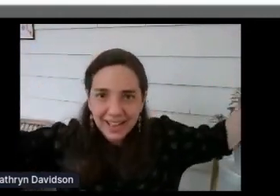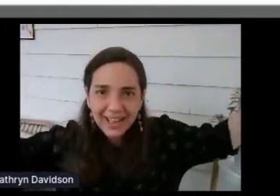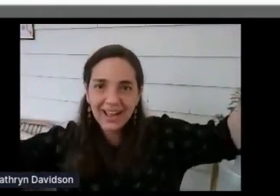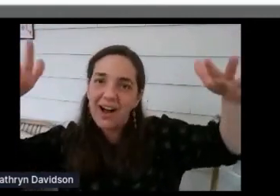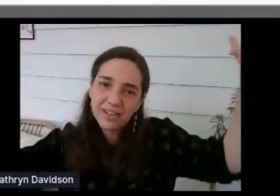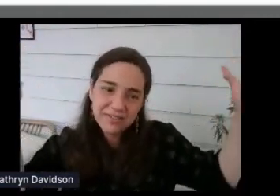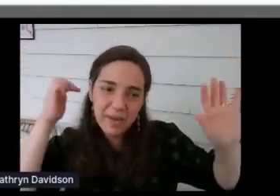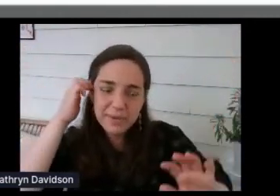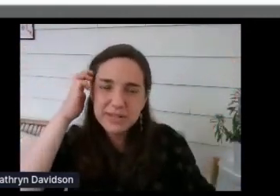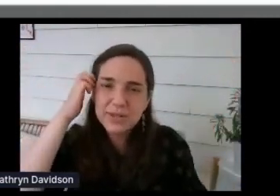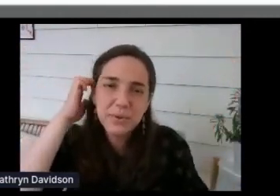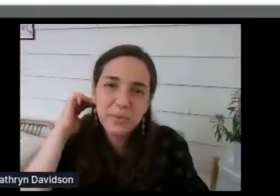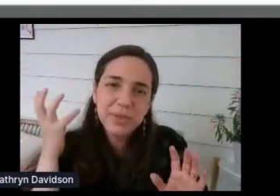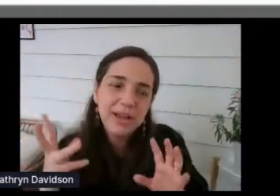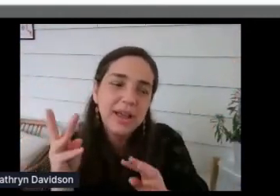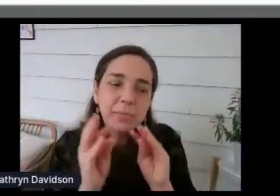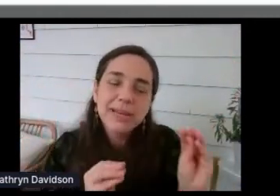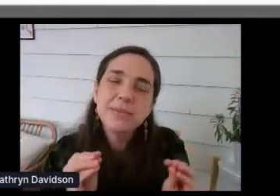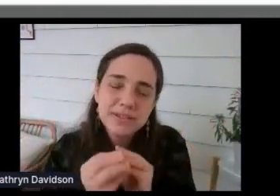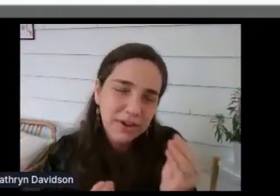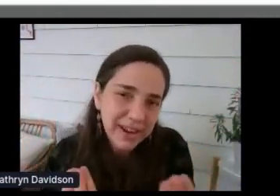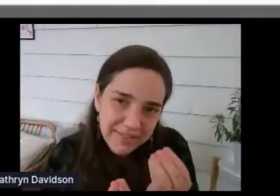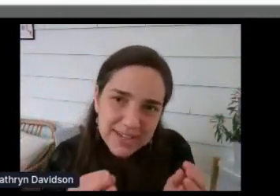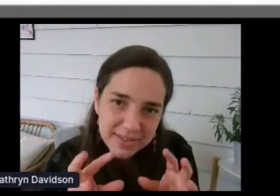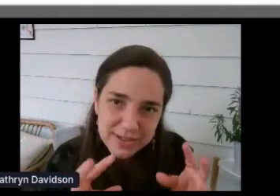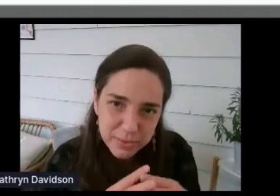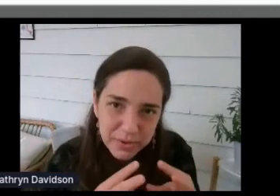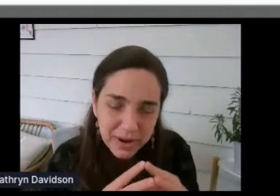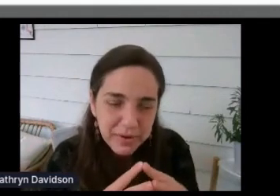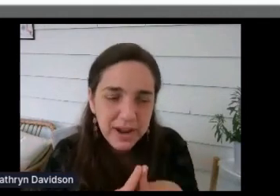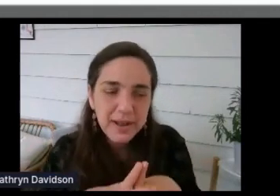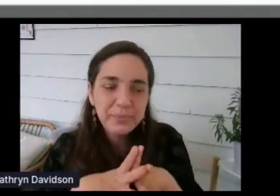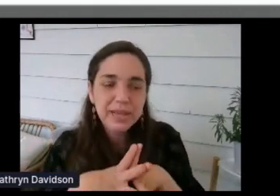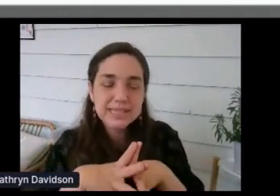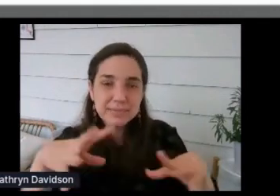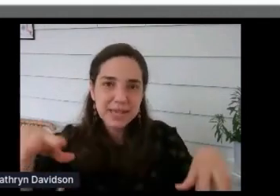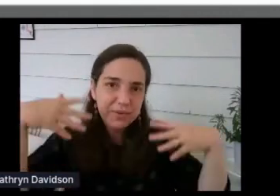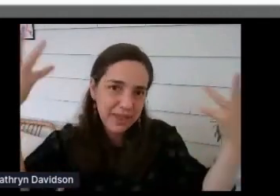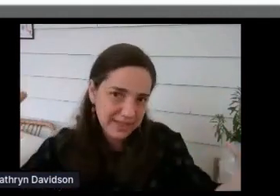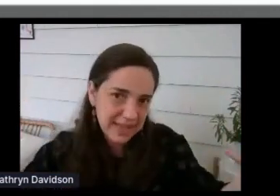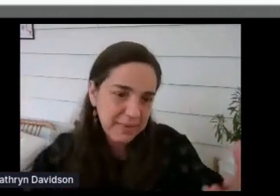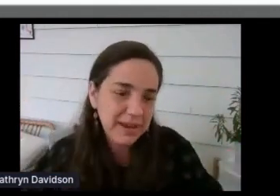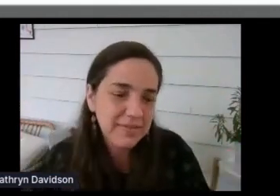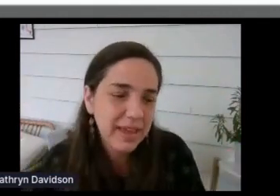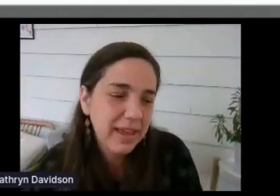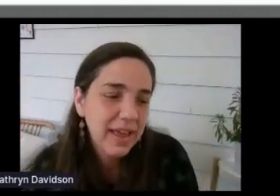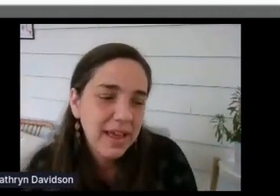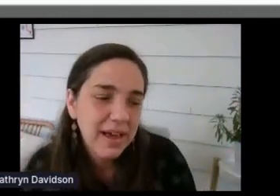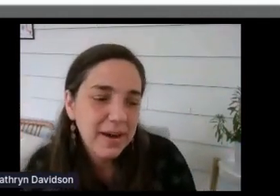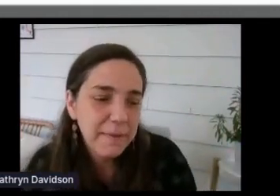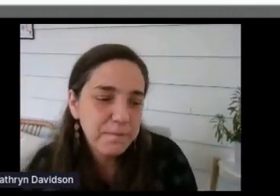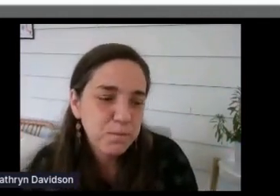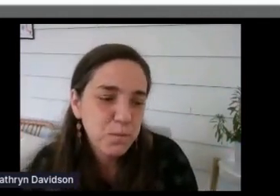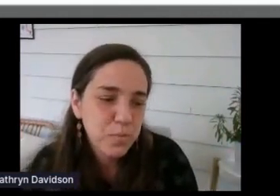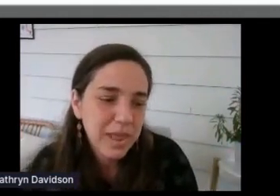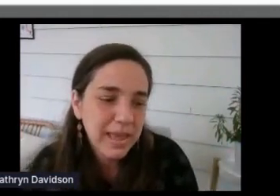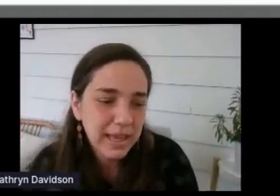like all of them. And so in a place where there's already evidence that there's a pronoun, it seems like you get the same kind of thing.